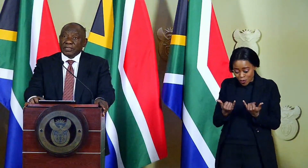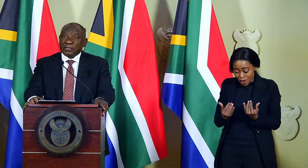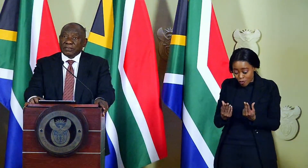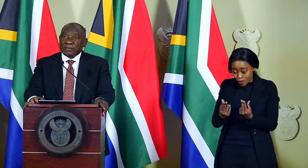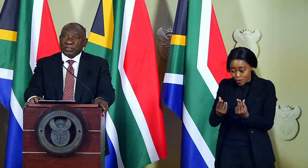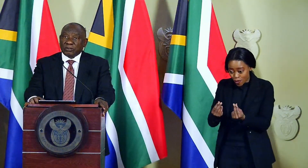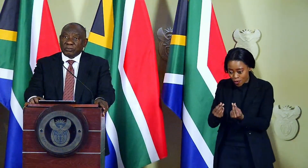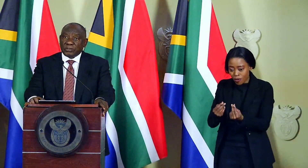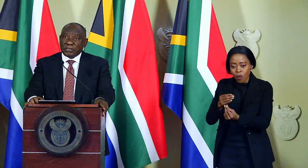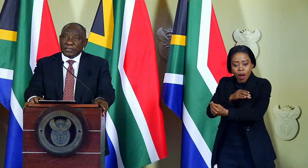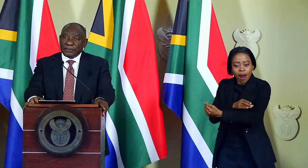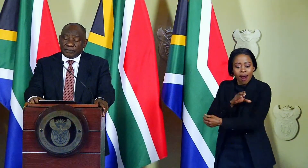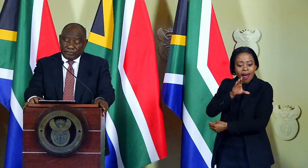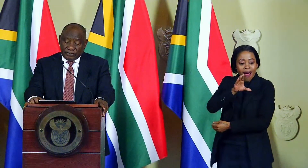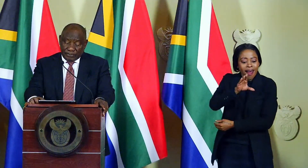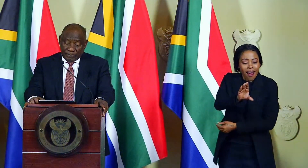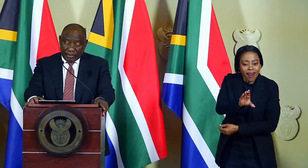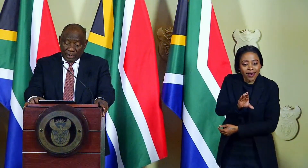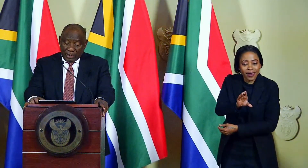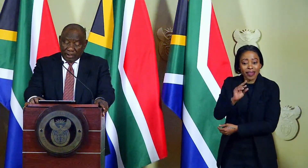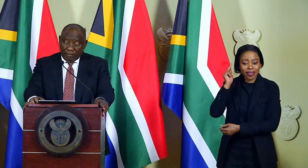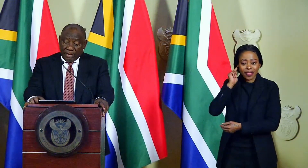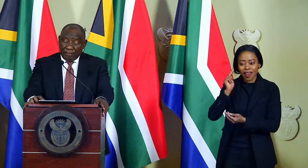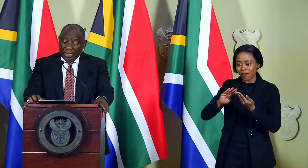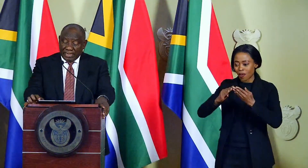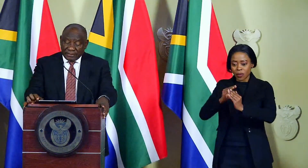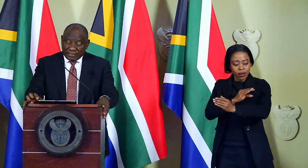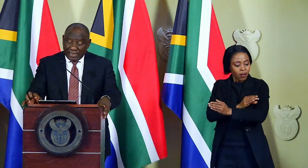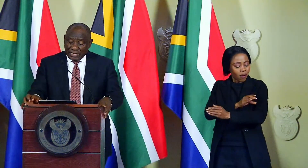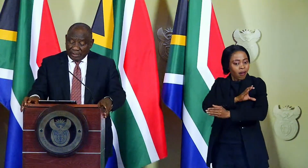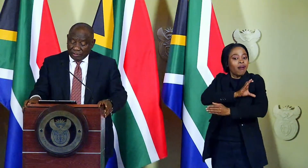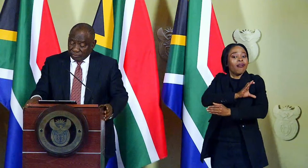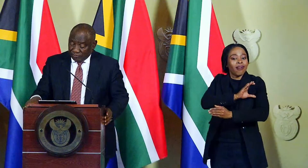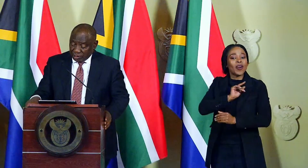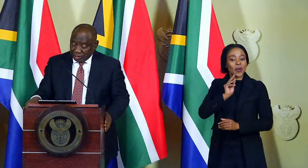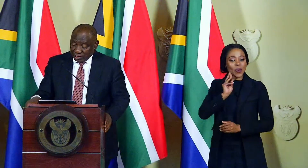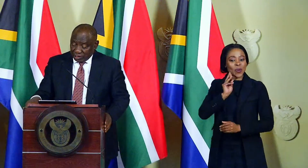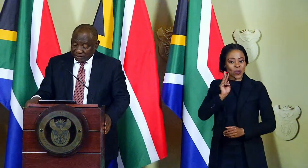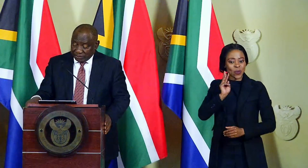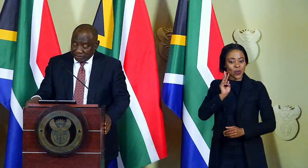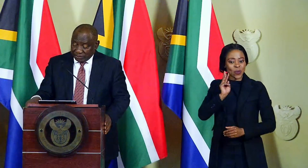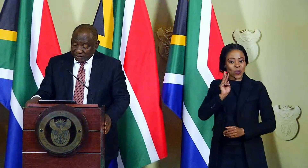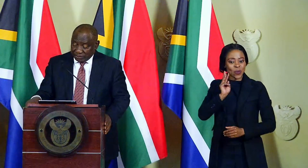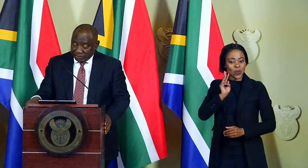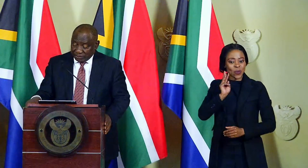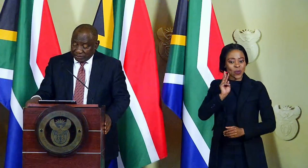empower that community. By making sign language official,